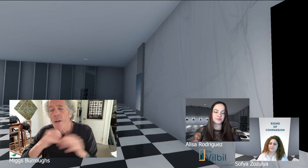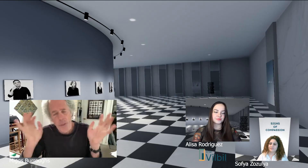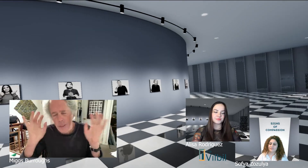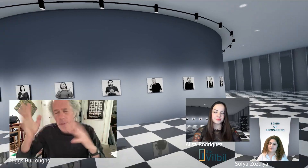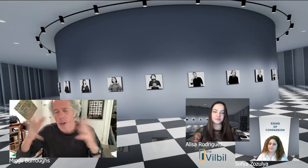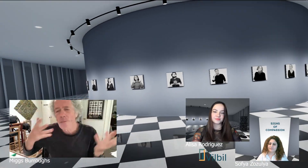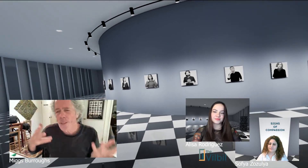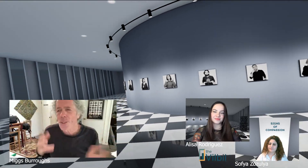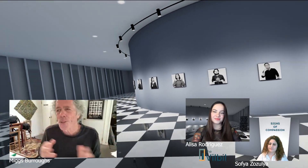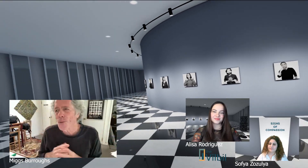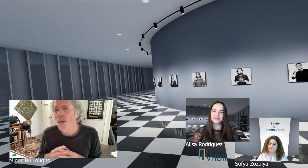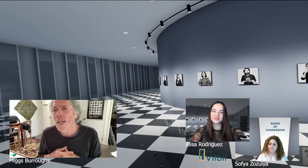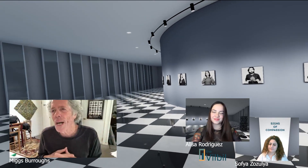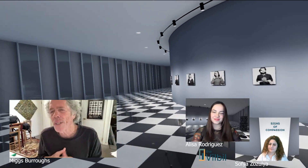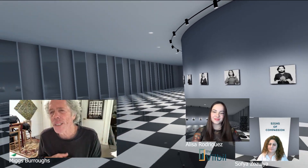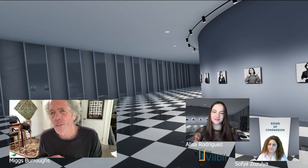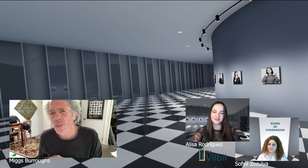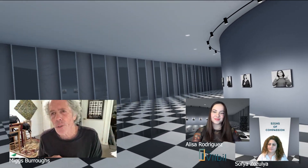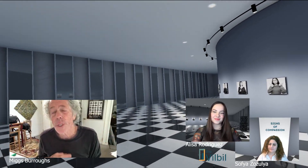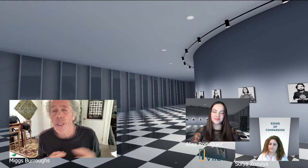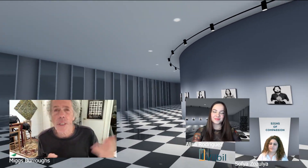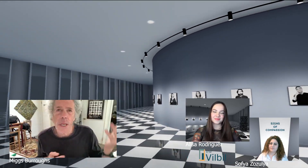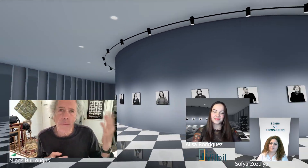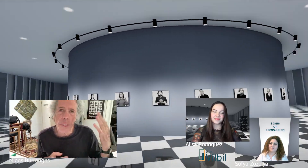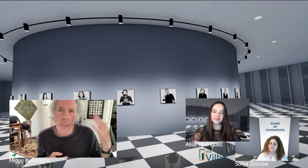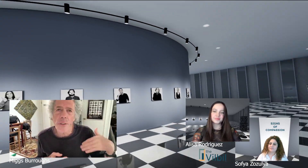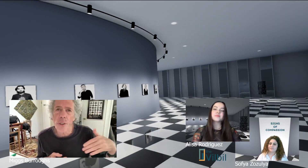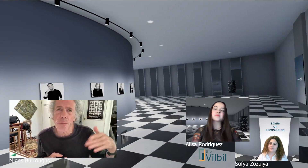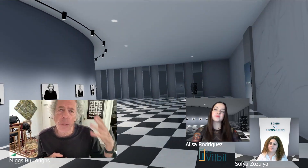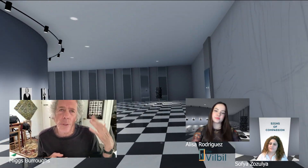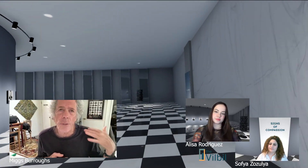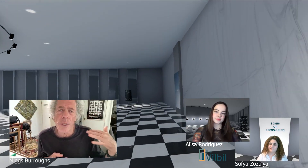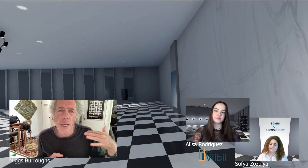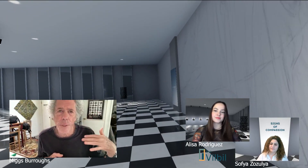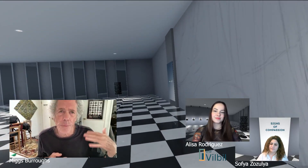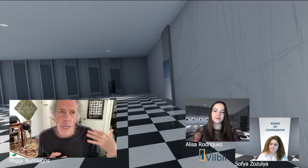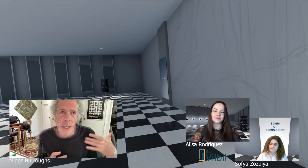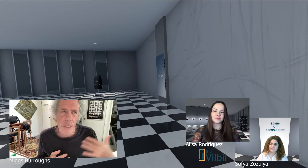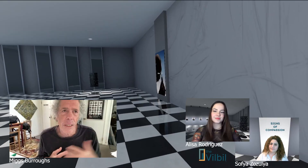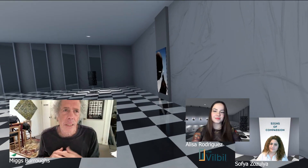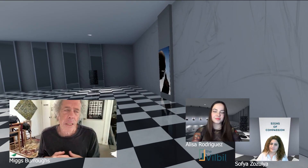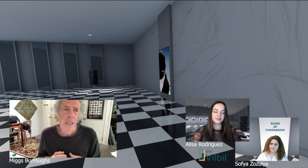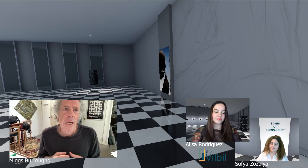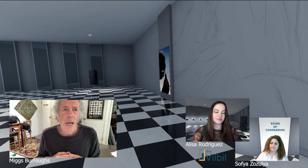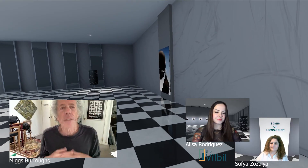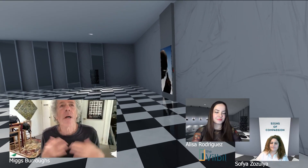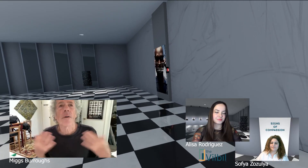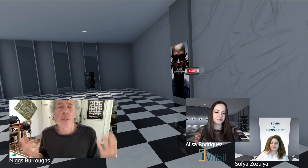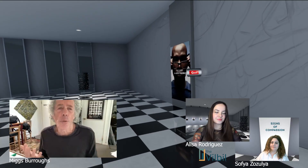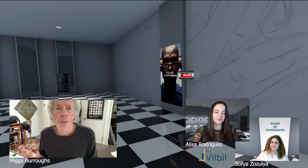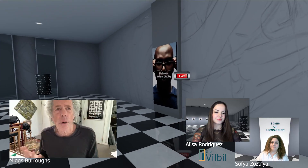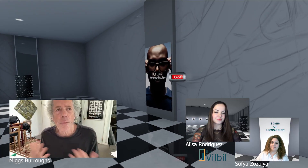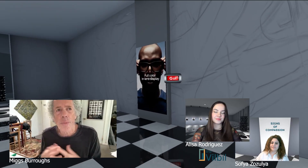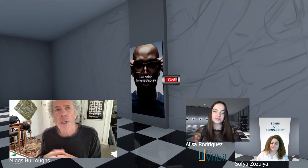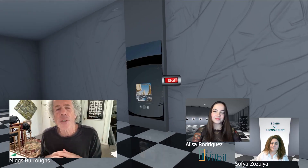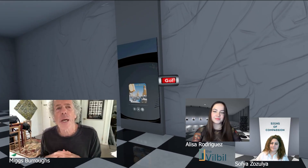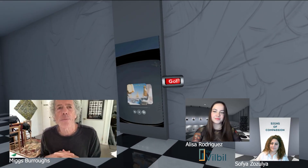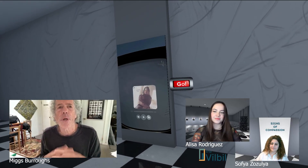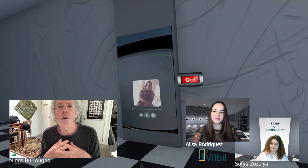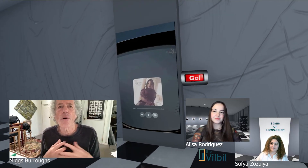know, it evolved into how can I tell a story? And then Emily Dickinson's poetry came to mind. I said, oh, I'll do a poem. Maybe I should have a poem